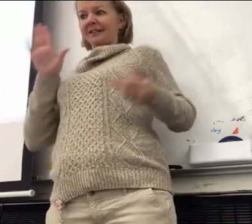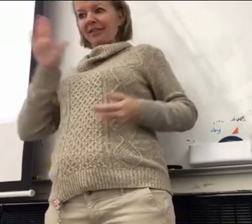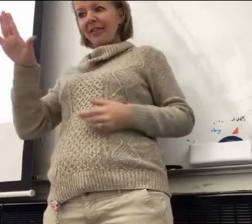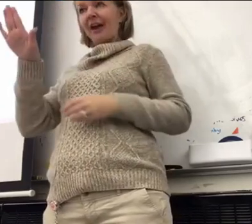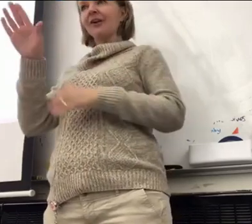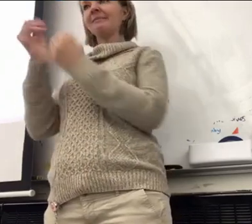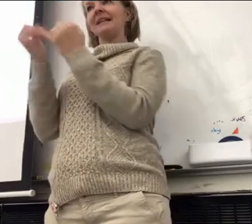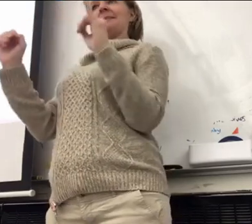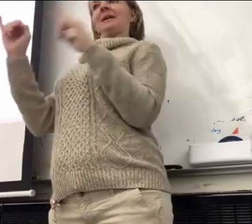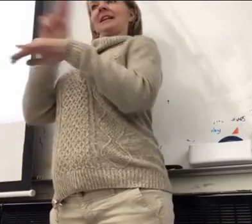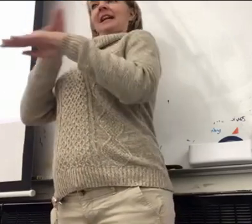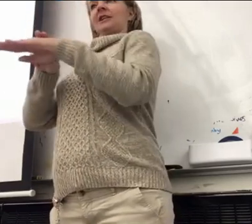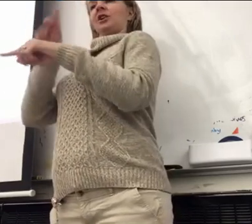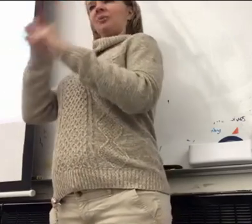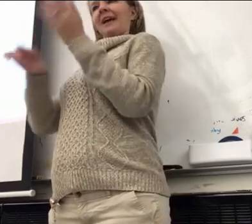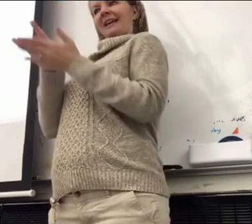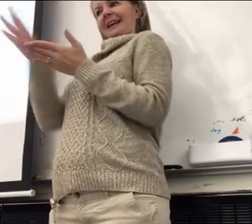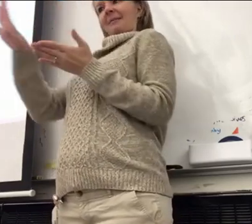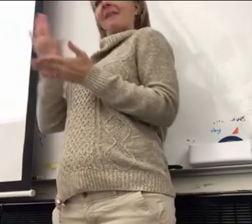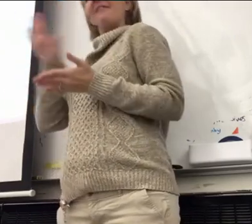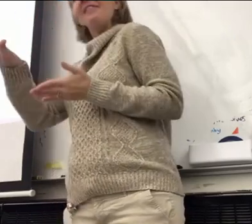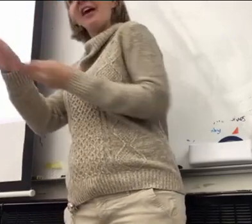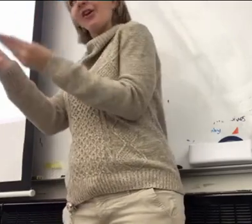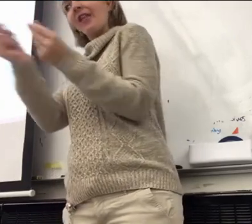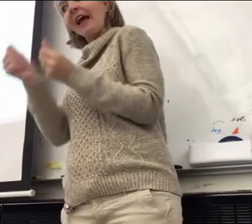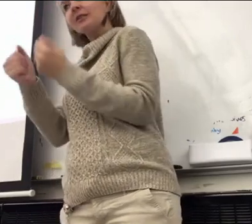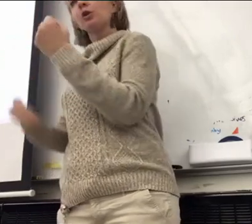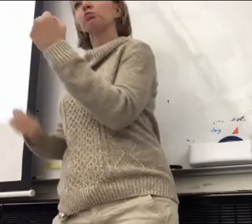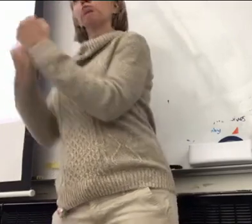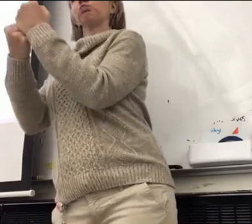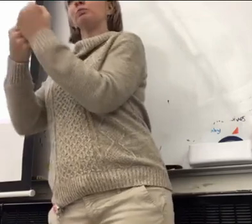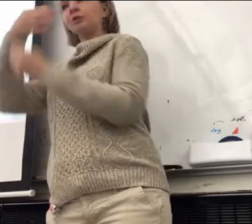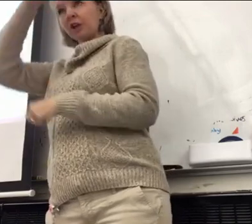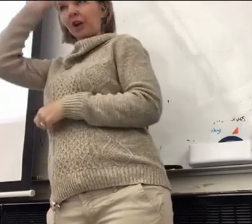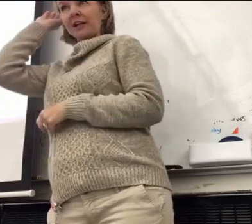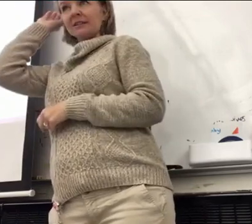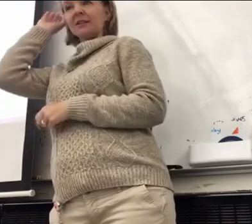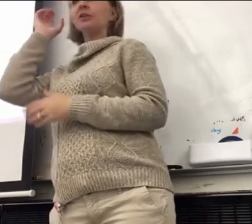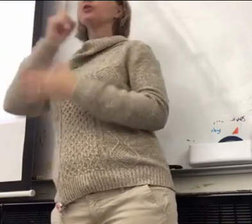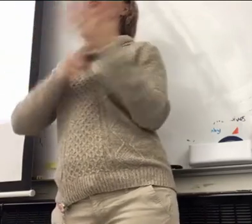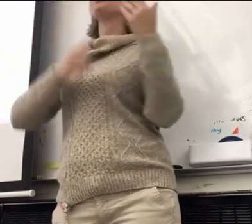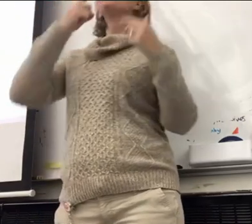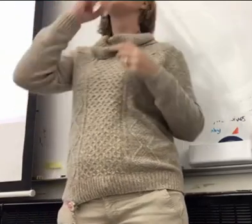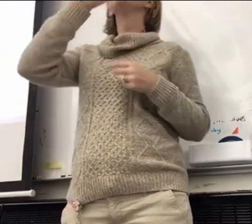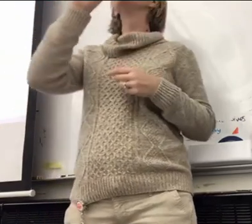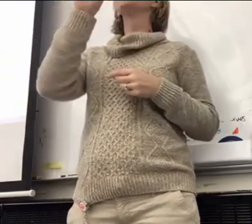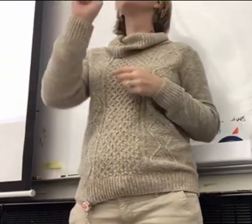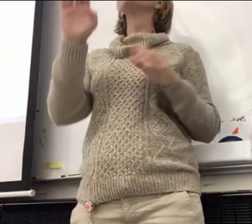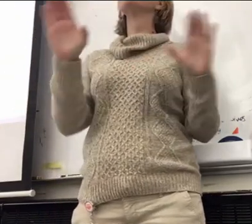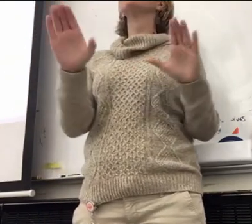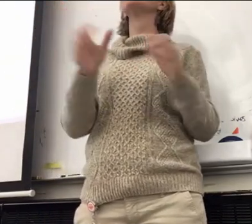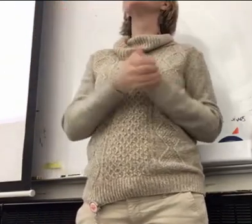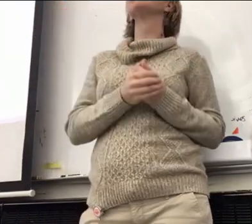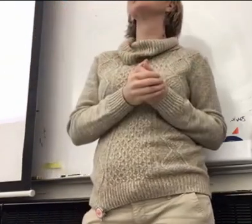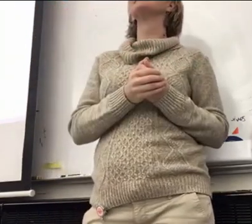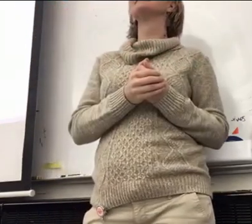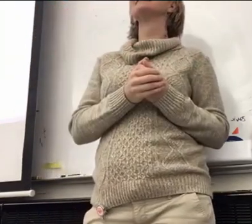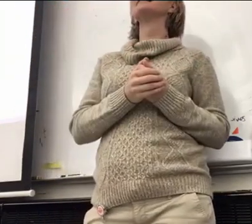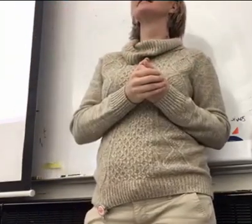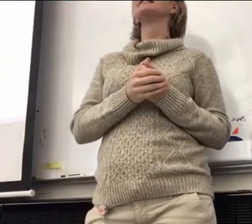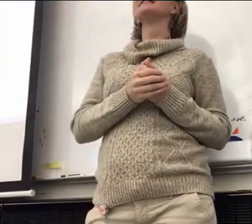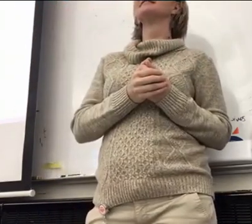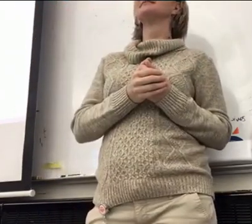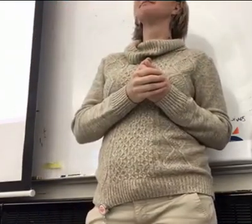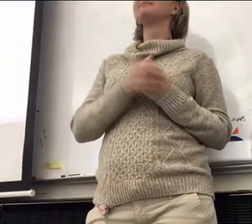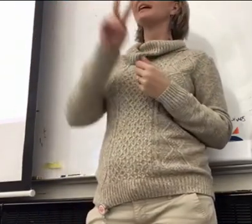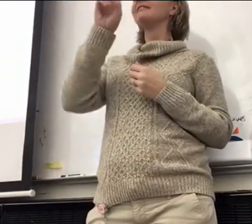independent nation. You can't kick them off of their land. They side with the Cherokees. What do you think Andrew Jackson is going to do to that?